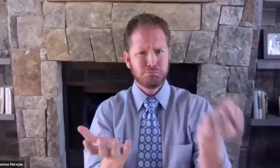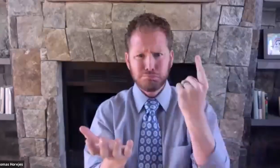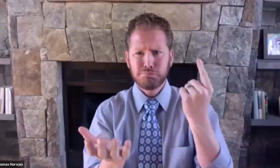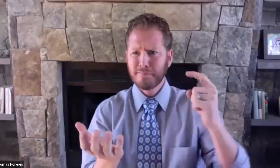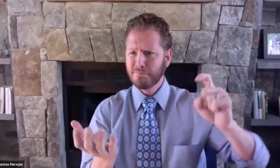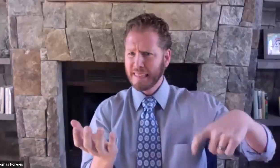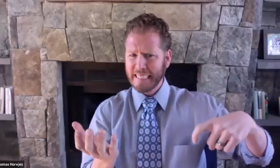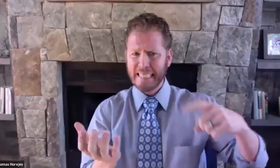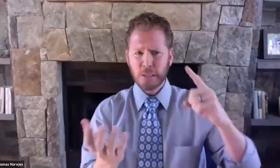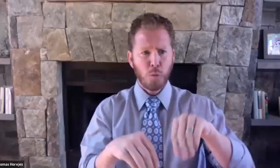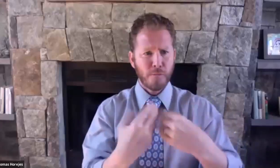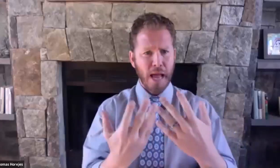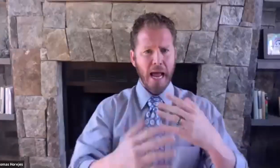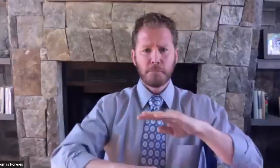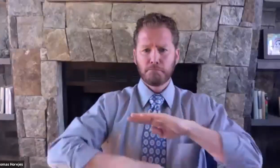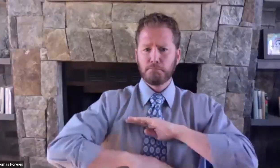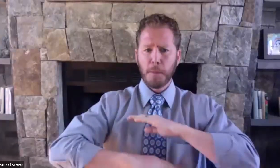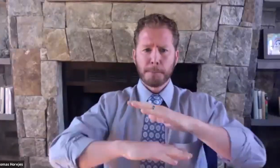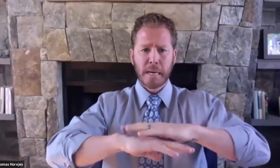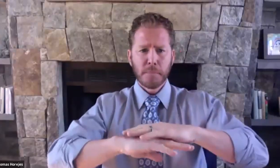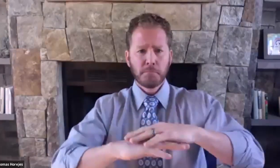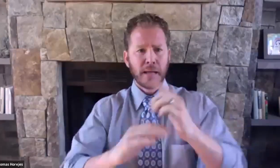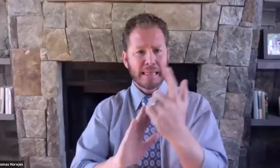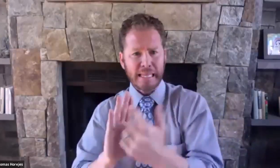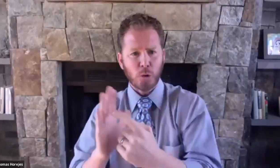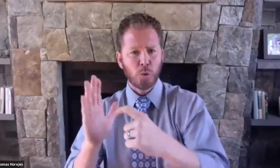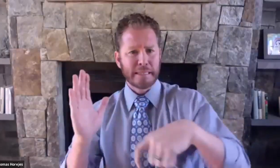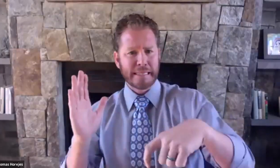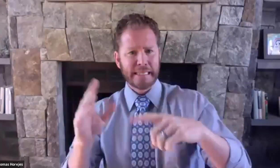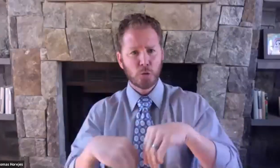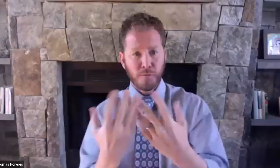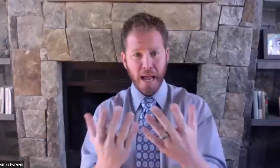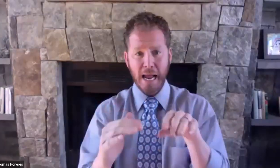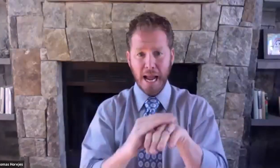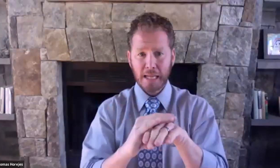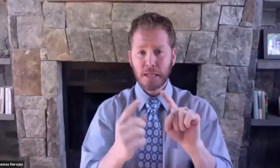important communication access is and very much understand the need to provide a